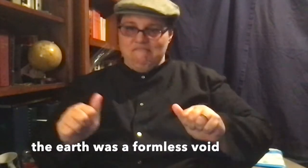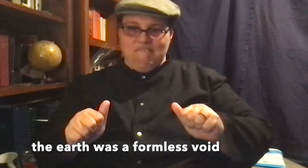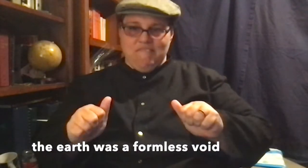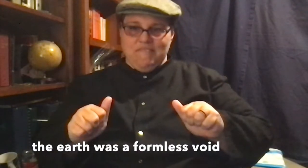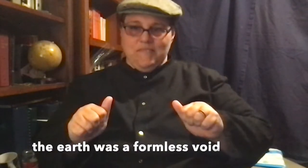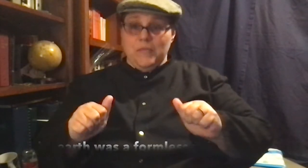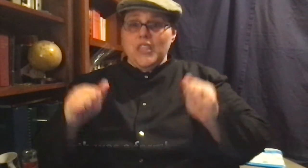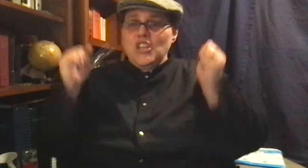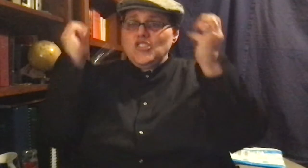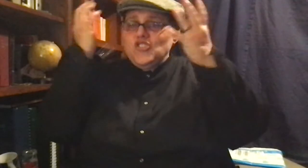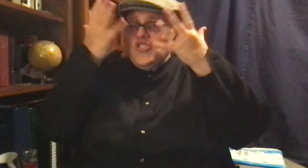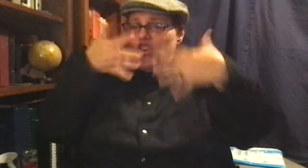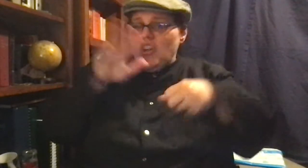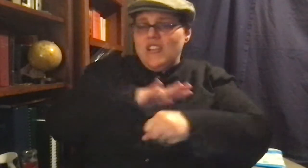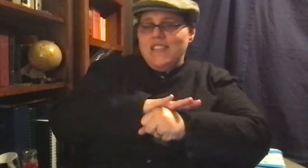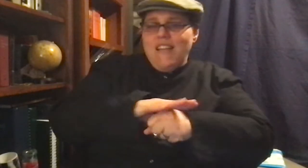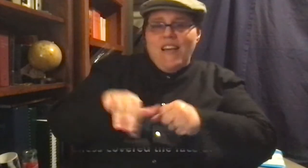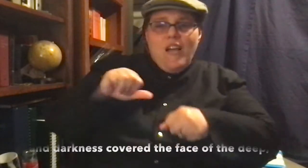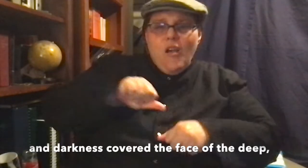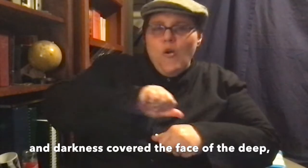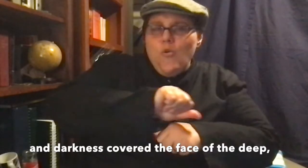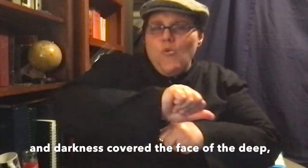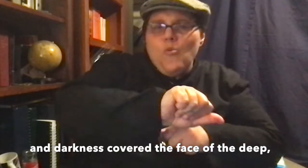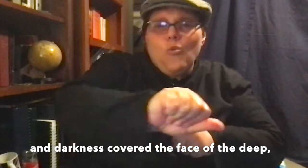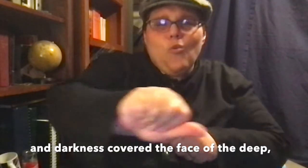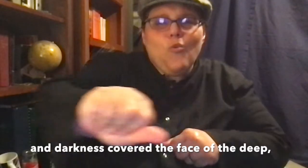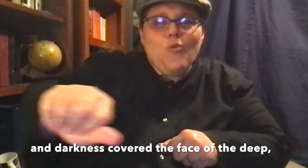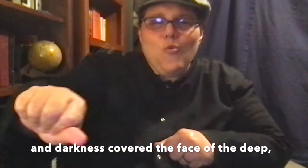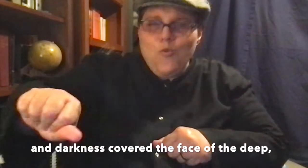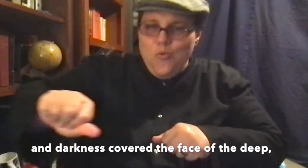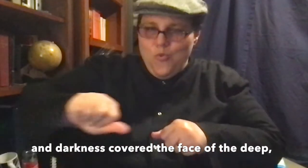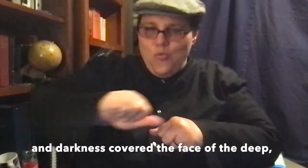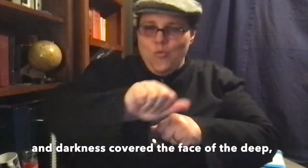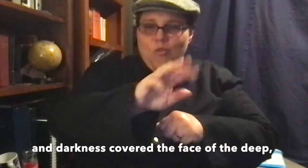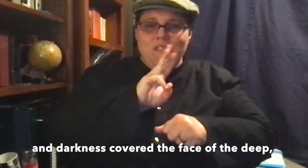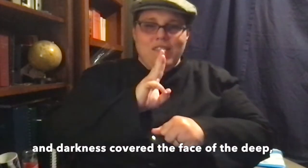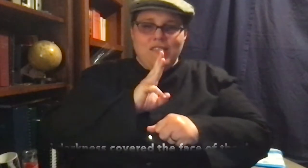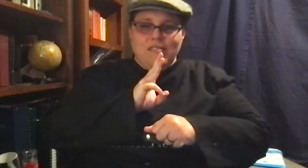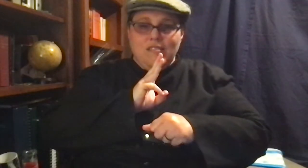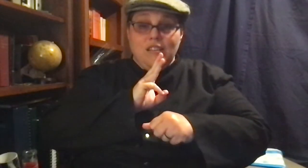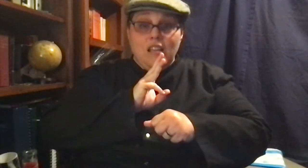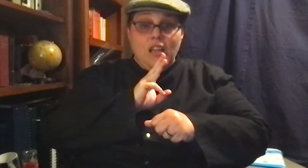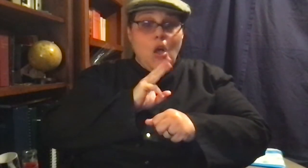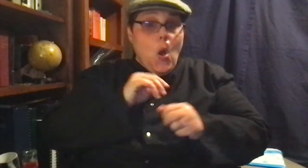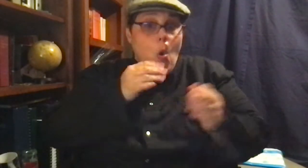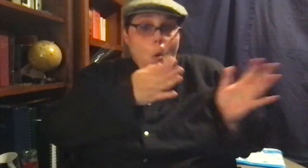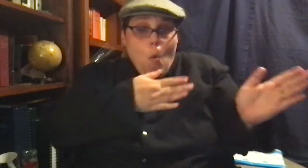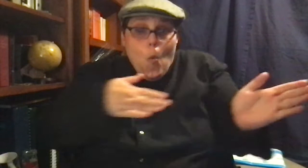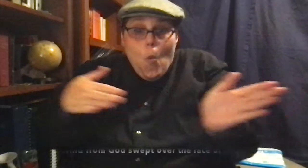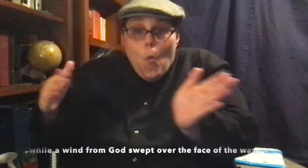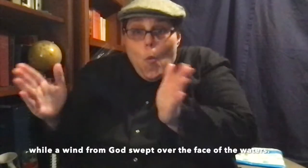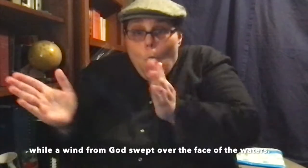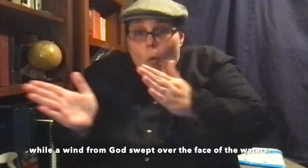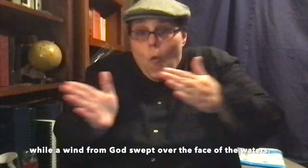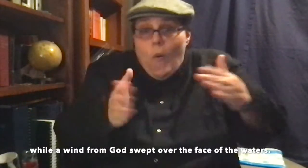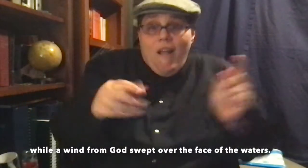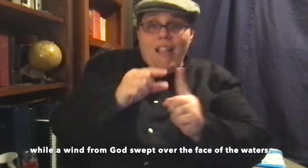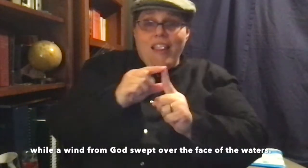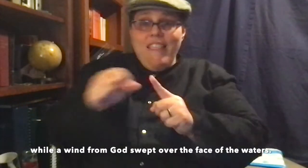formless void, and darkness covered the face of the deep, while a wind from